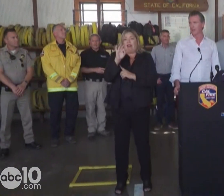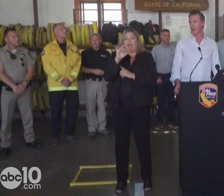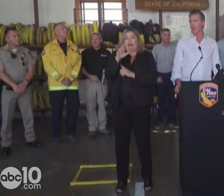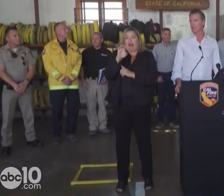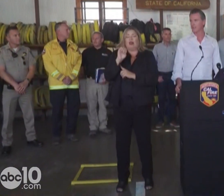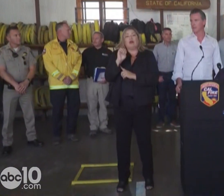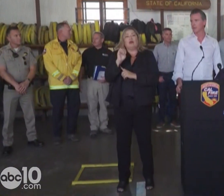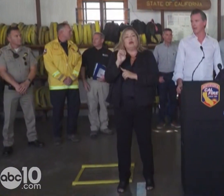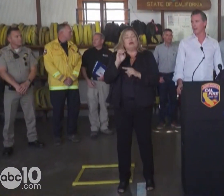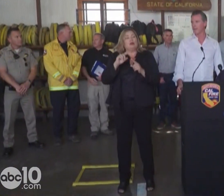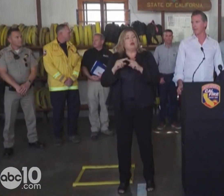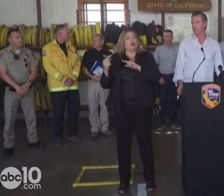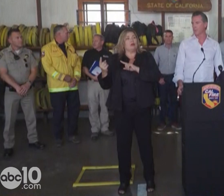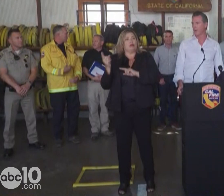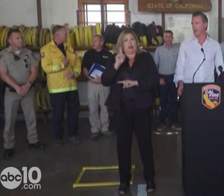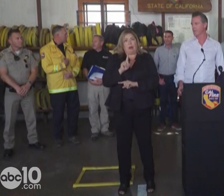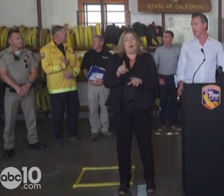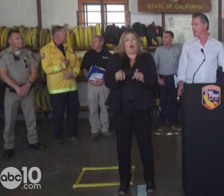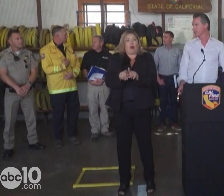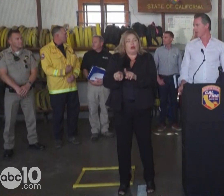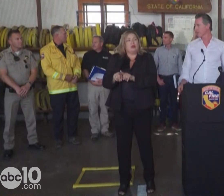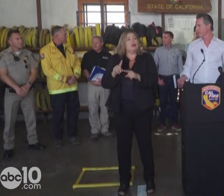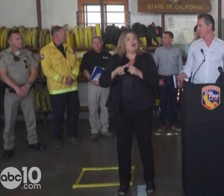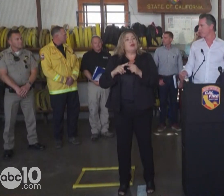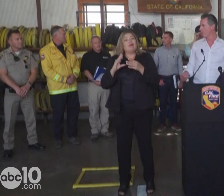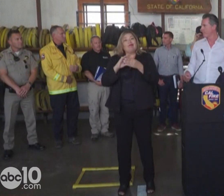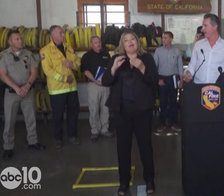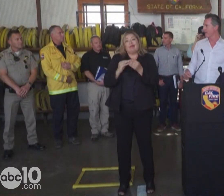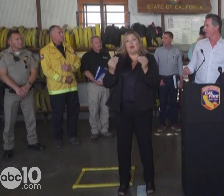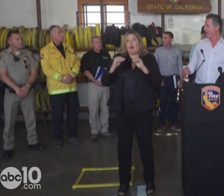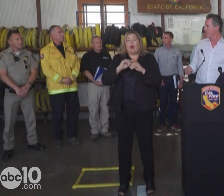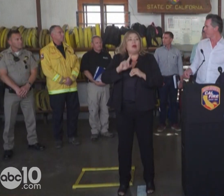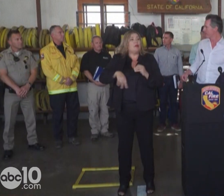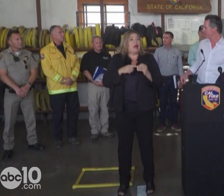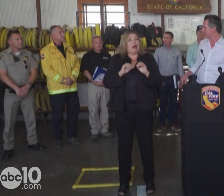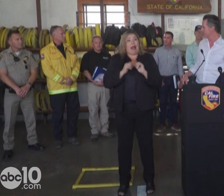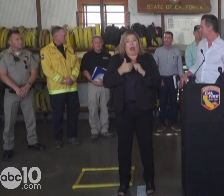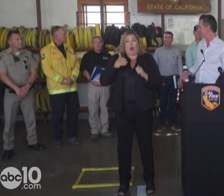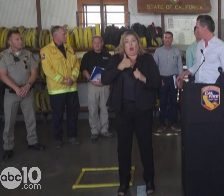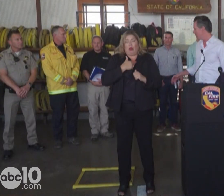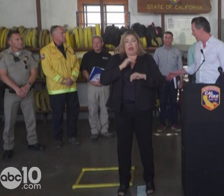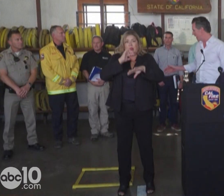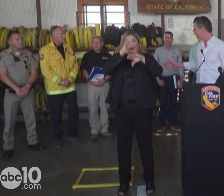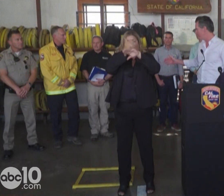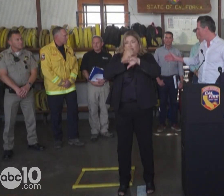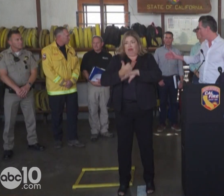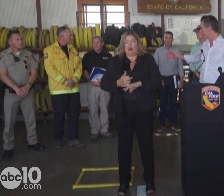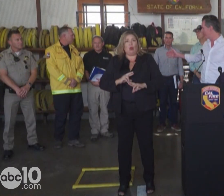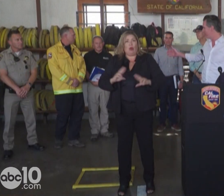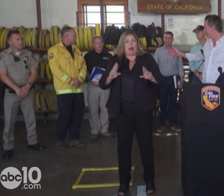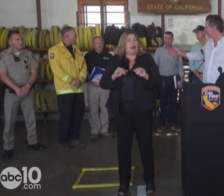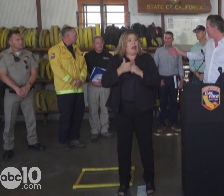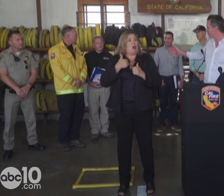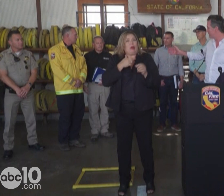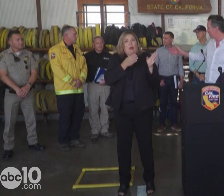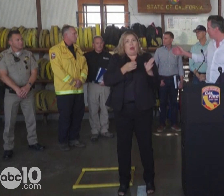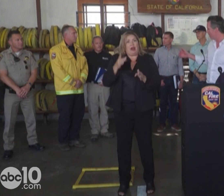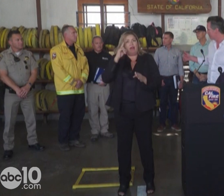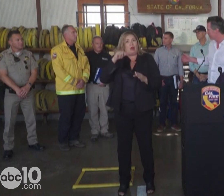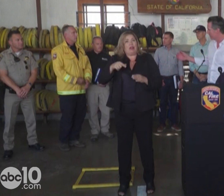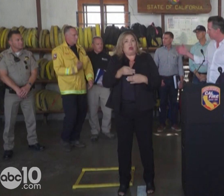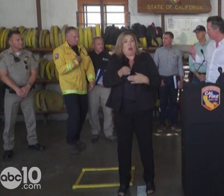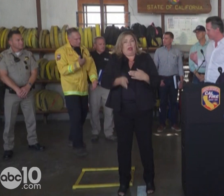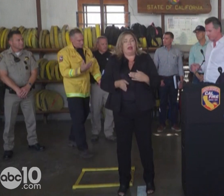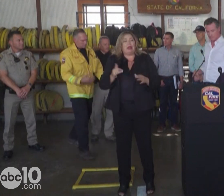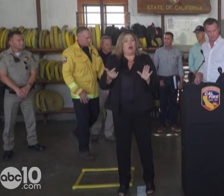FIRE to come up as well to talk a little bit more about how we're pre-positioned and how we are preparing for this weekend.